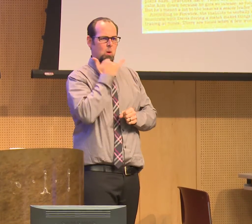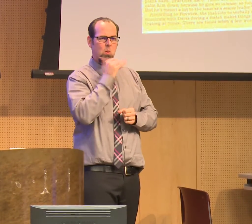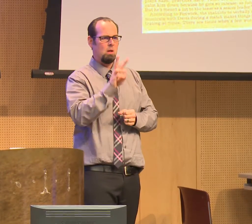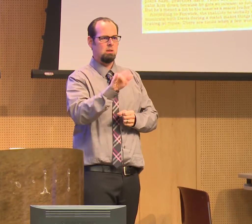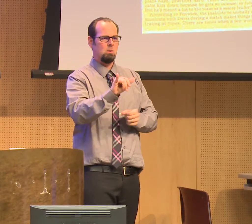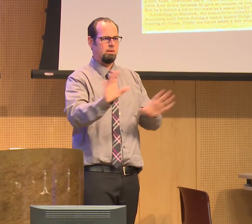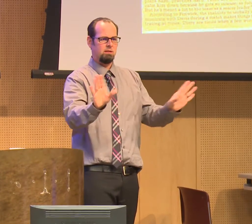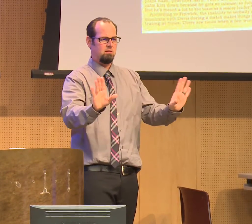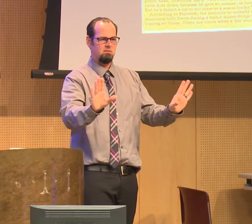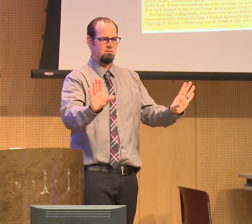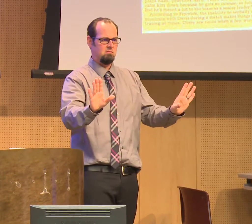But that wasn't my way.